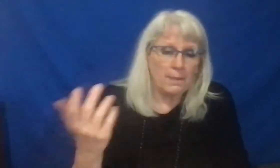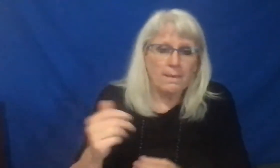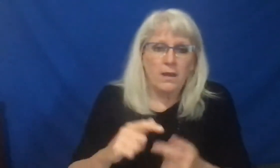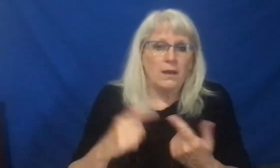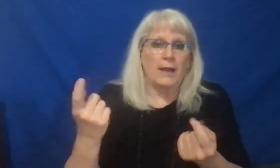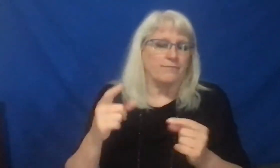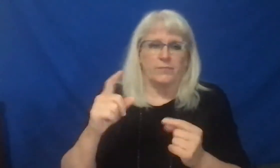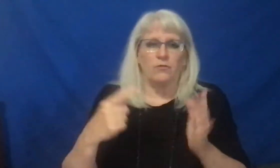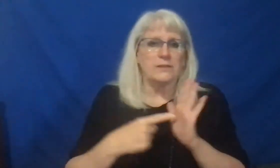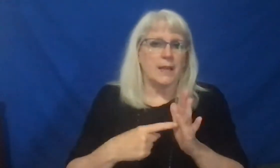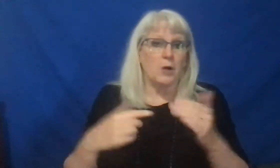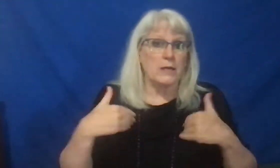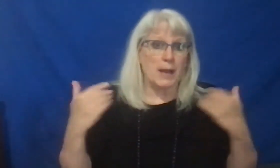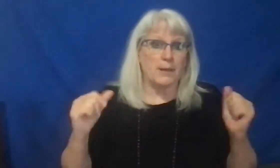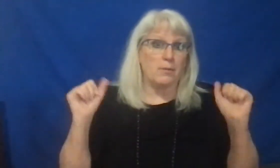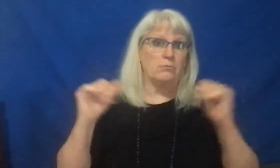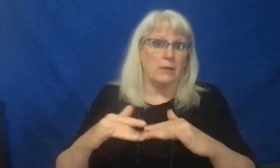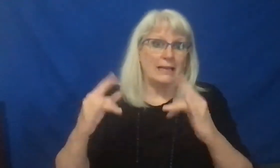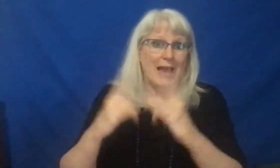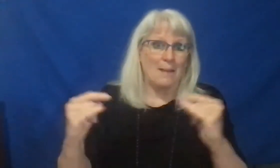out with young people, that's terrifying. No, thank you.